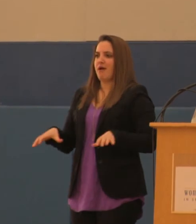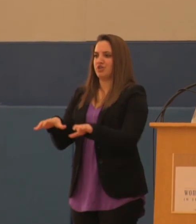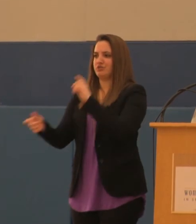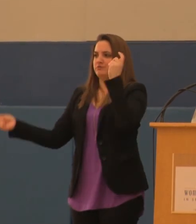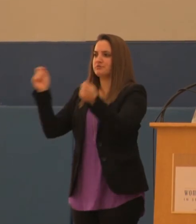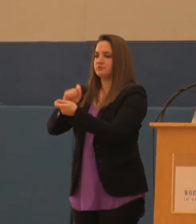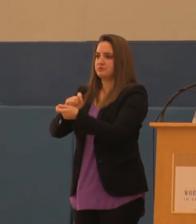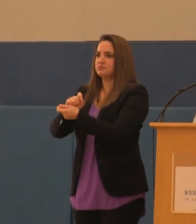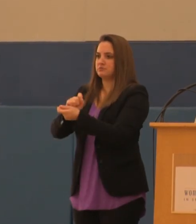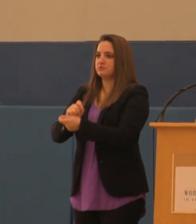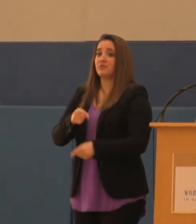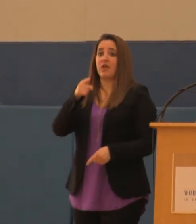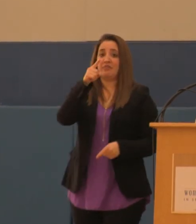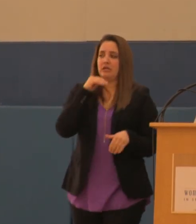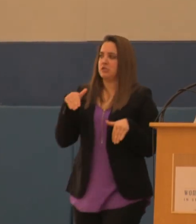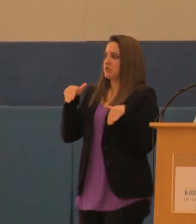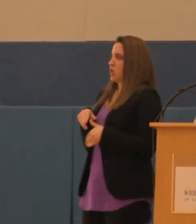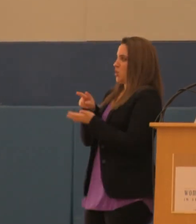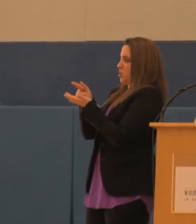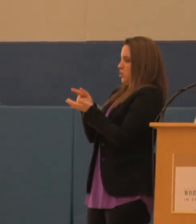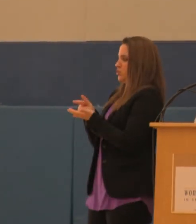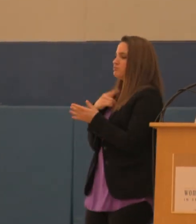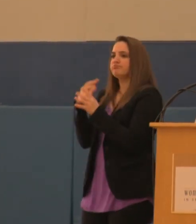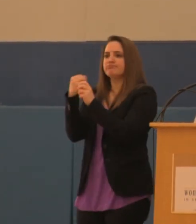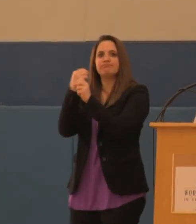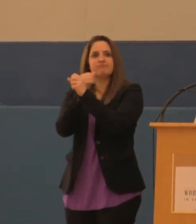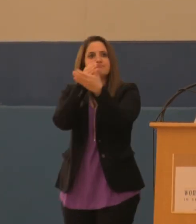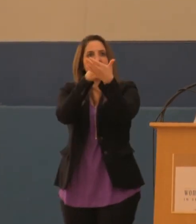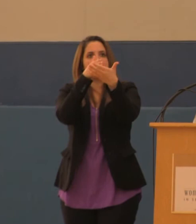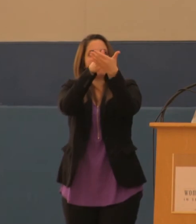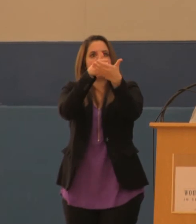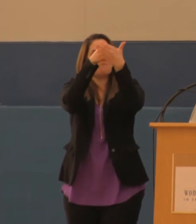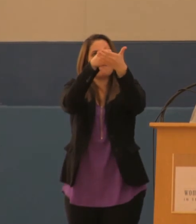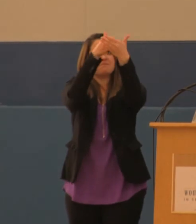are retreating and we are prevailing against Goliath.